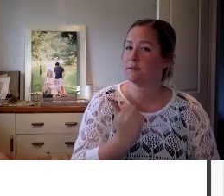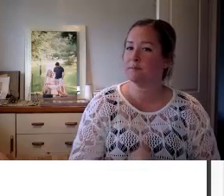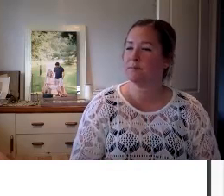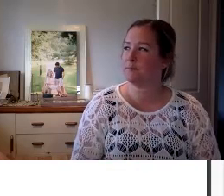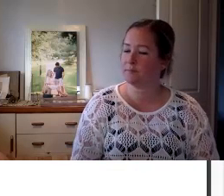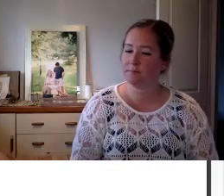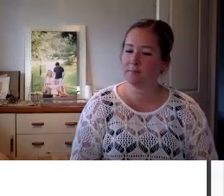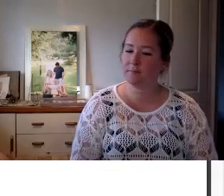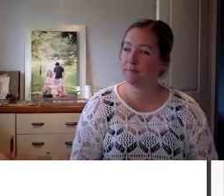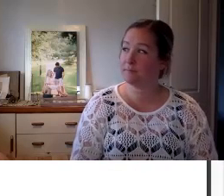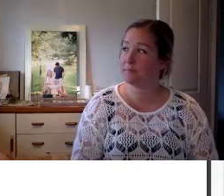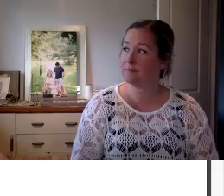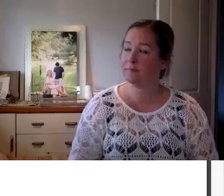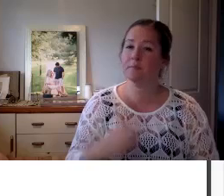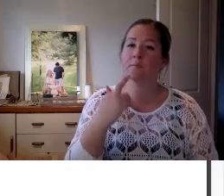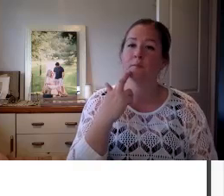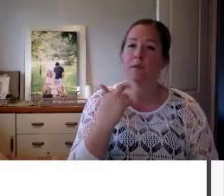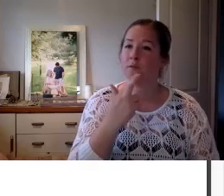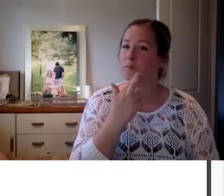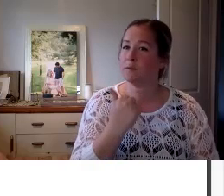restaurant, and point to your mouth.